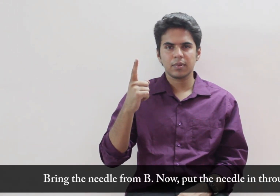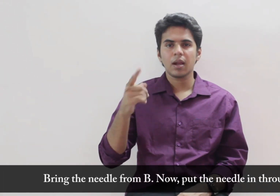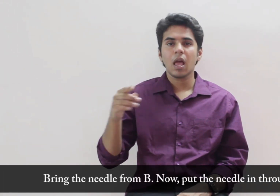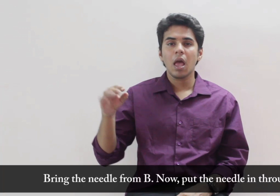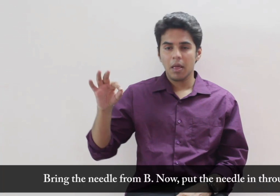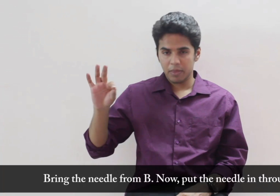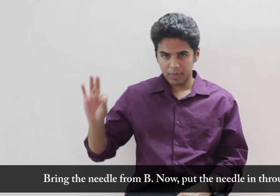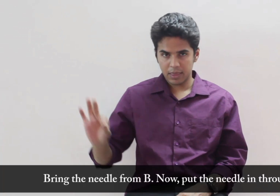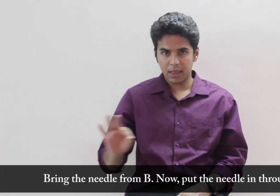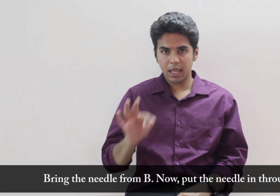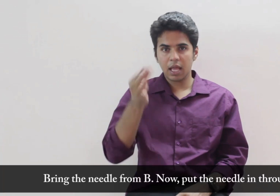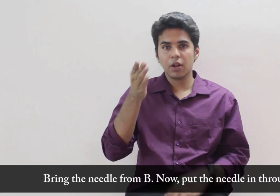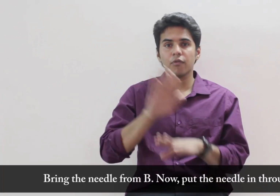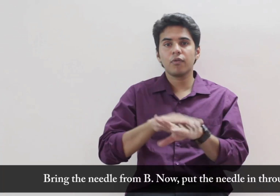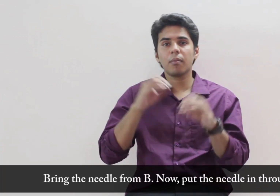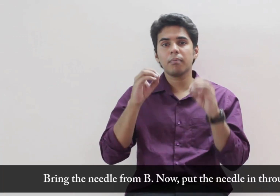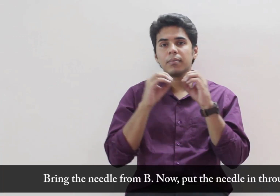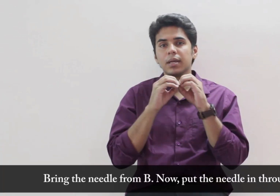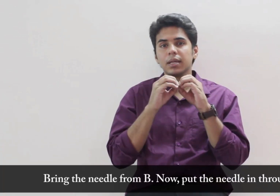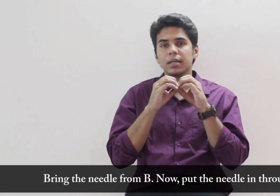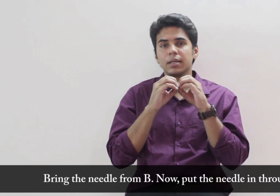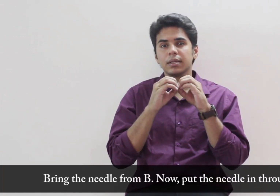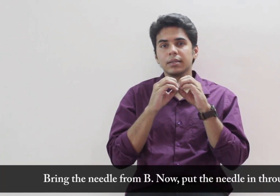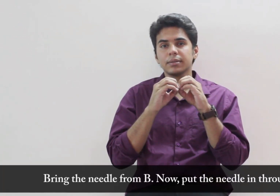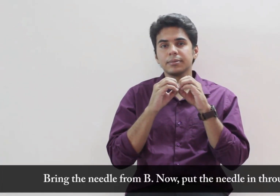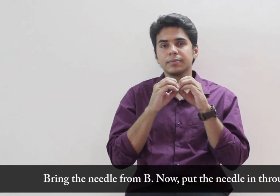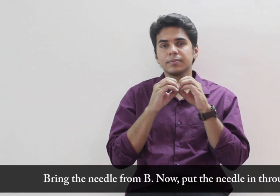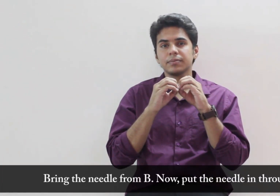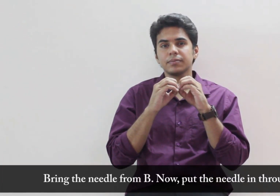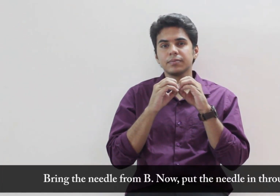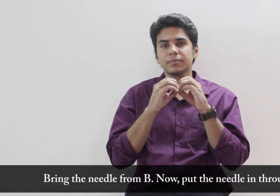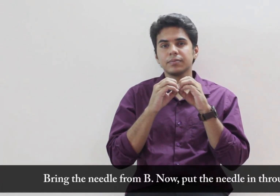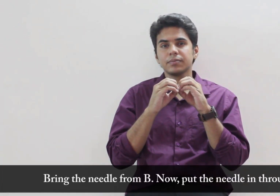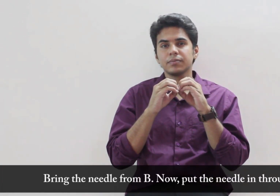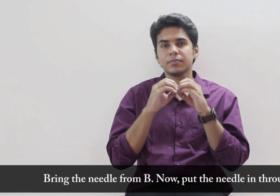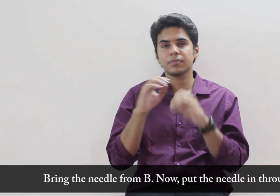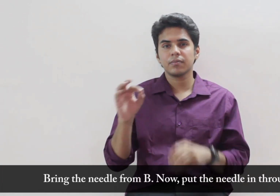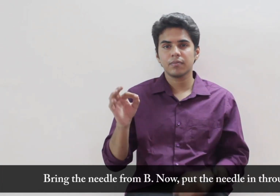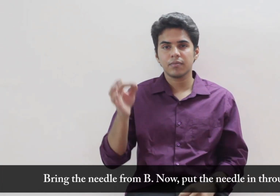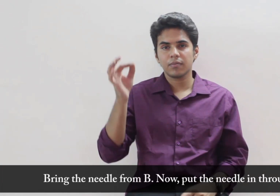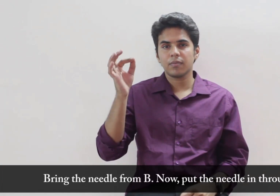Bring the needle from B. Now put the needle in through D.